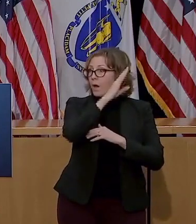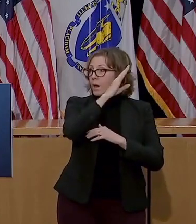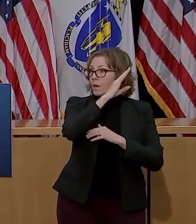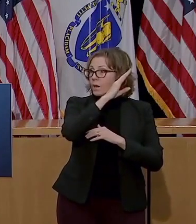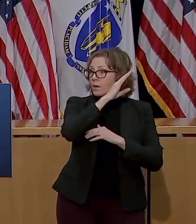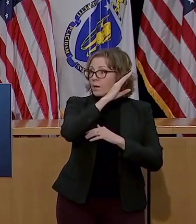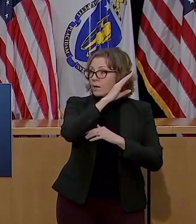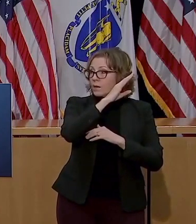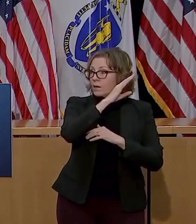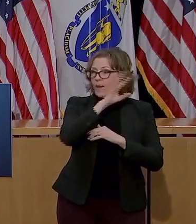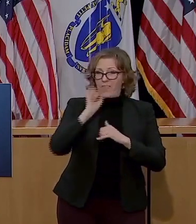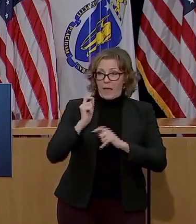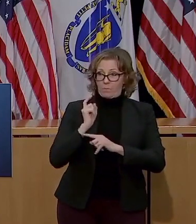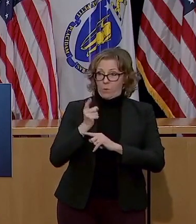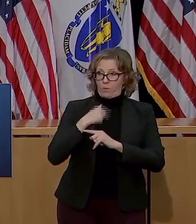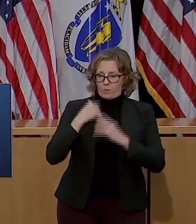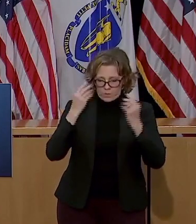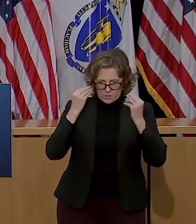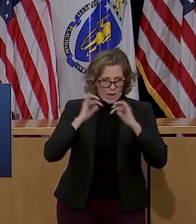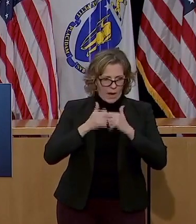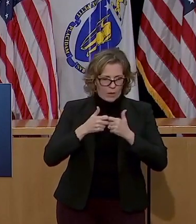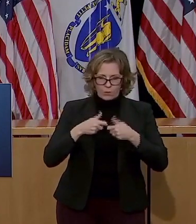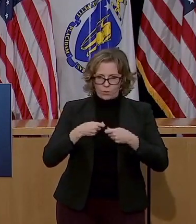doubled, and our hospital